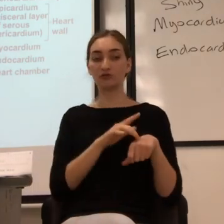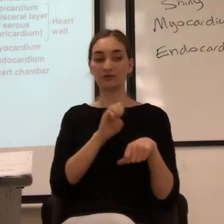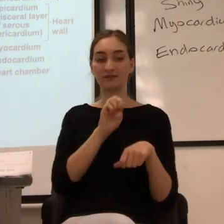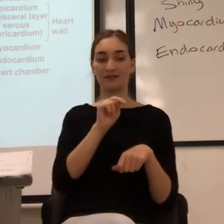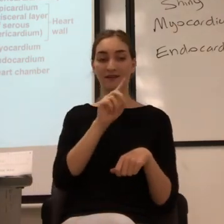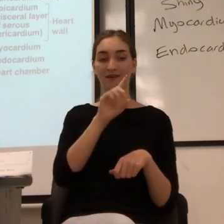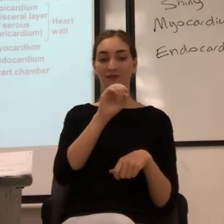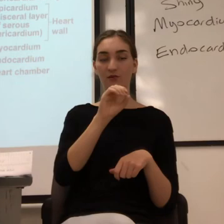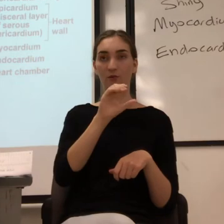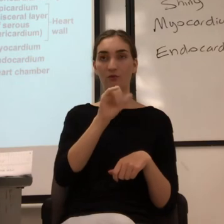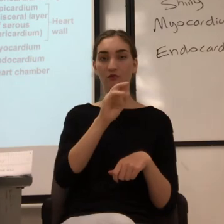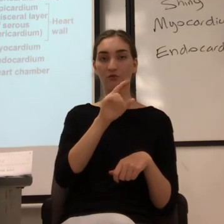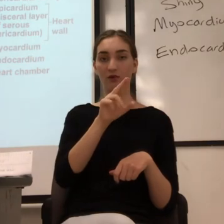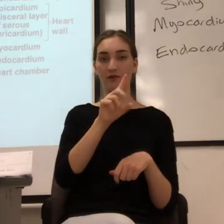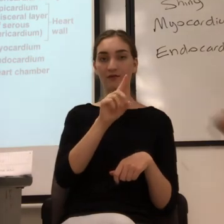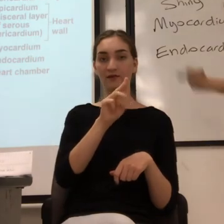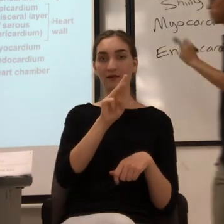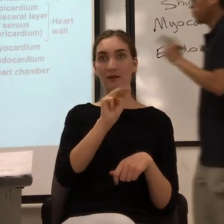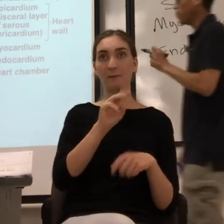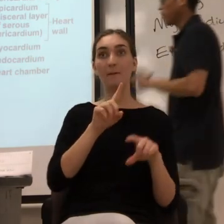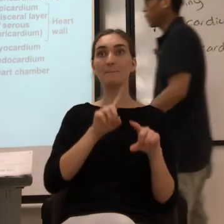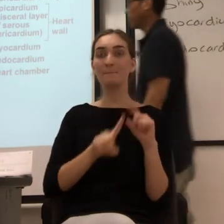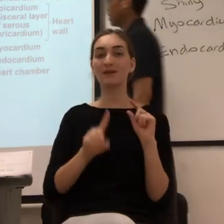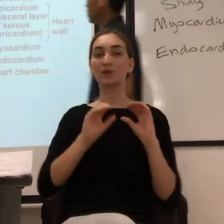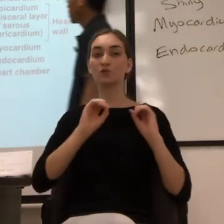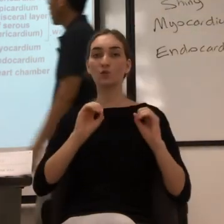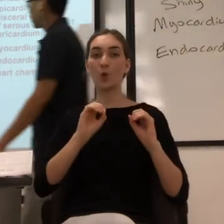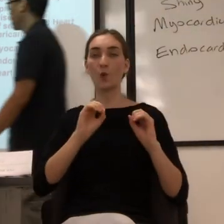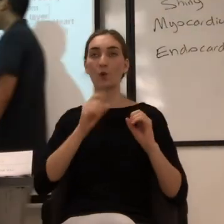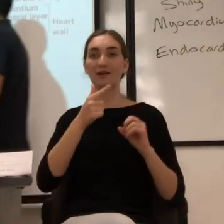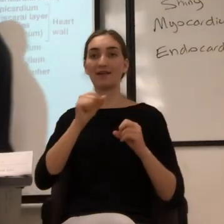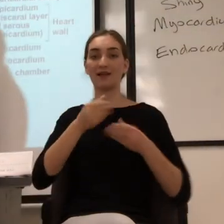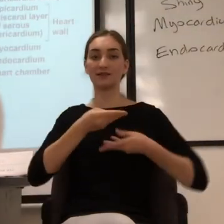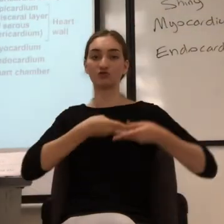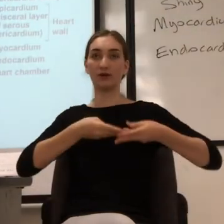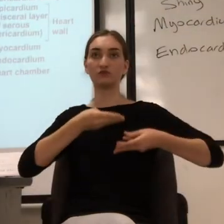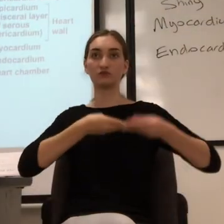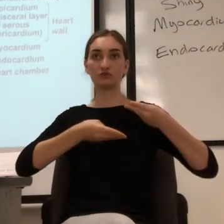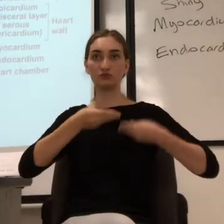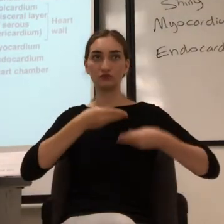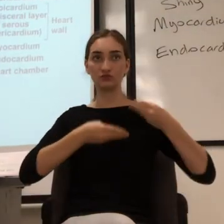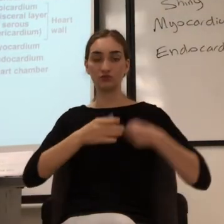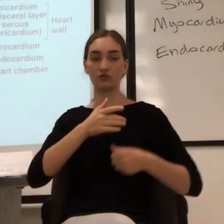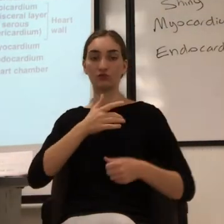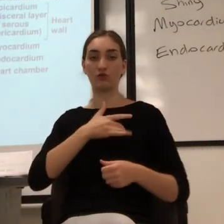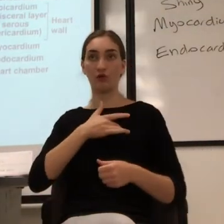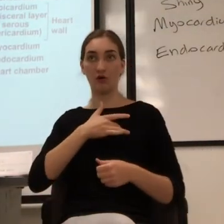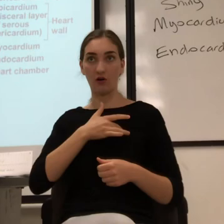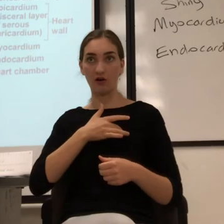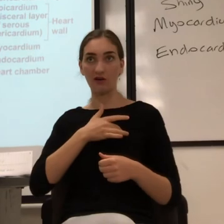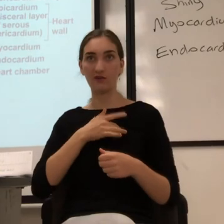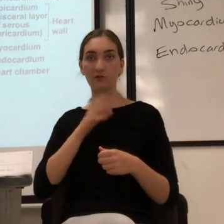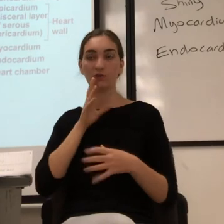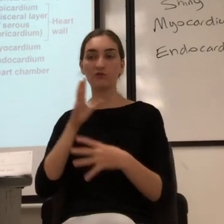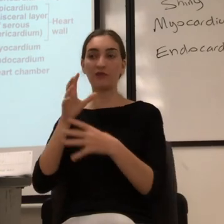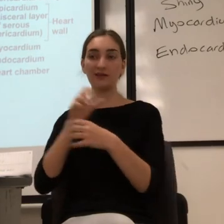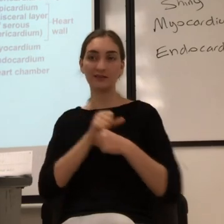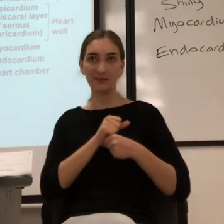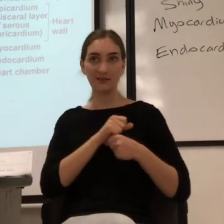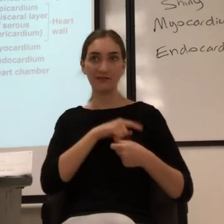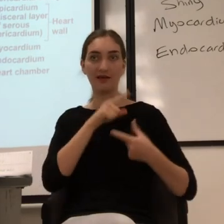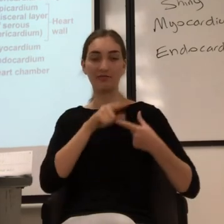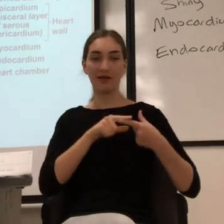in the chambers of the heart. The heart's job is to pump that blood. First receive it, then pump it. Okay, those are the layers of the heart